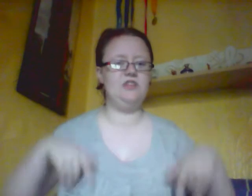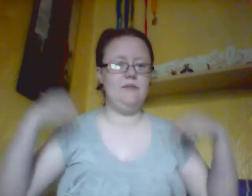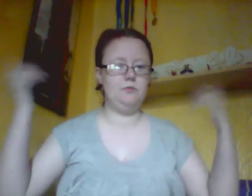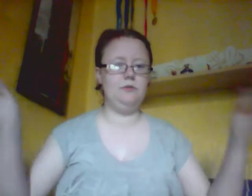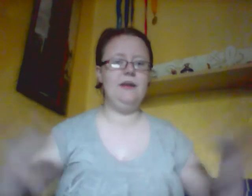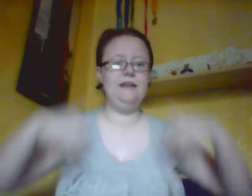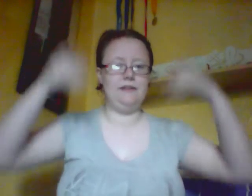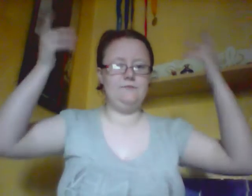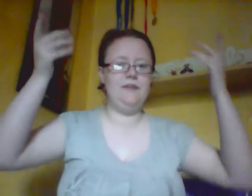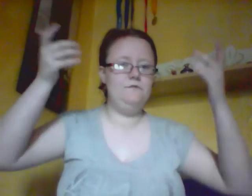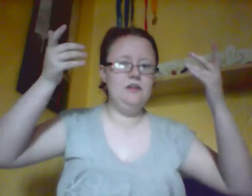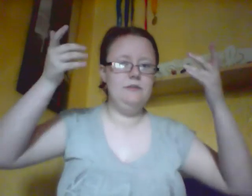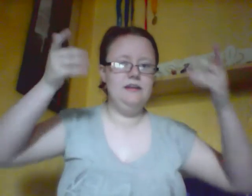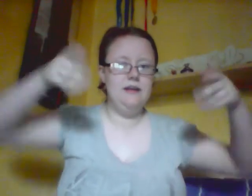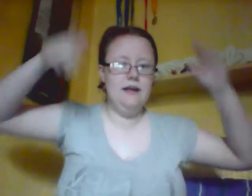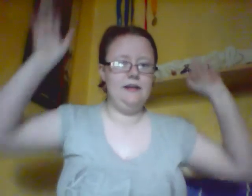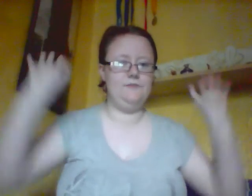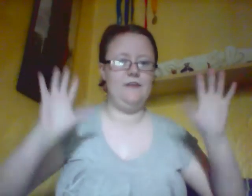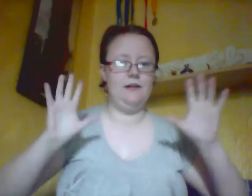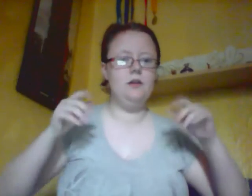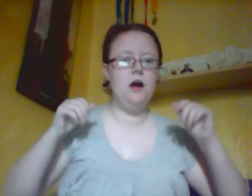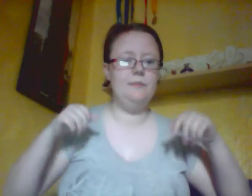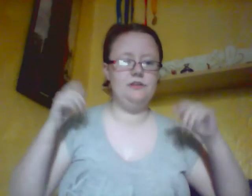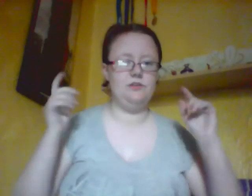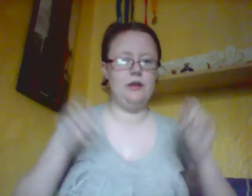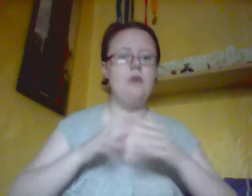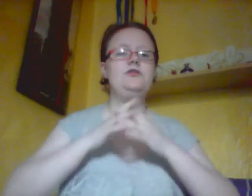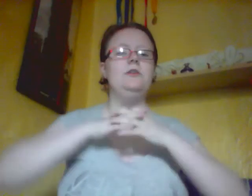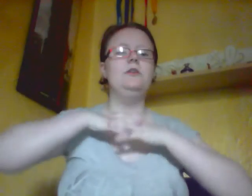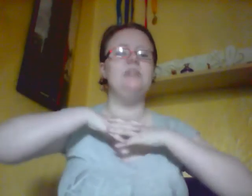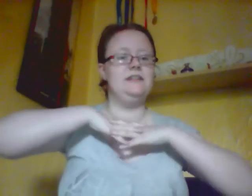so he created this fan theory and this fan club as to how Sherlock didn't die.